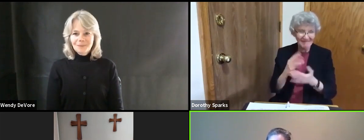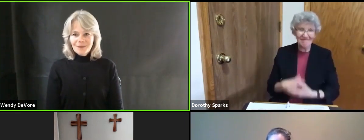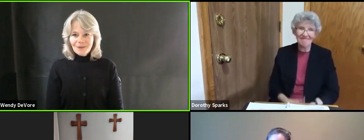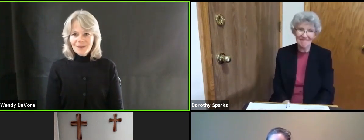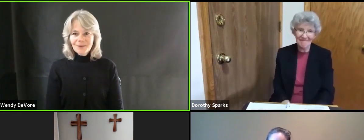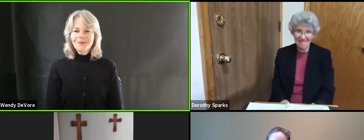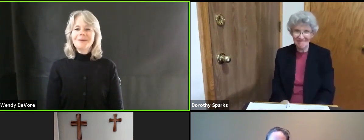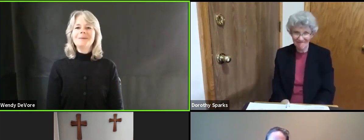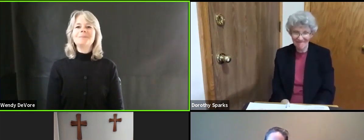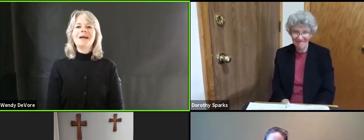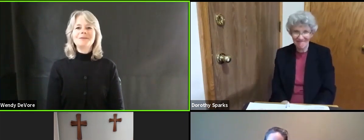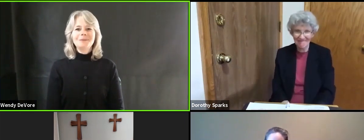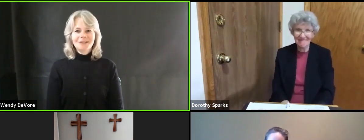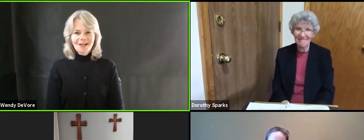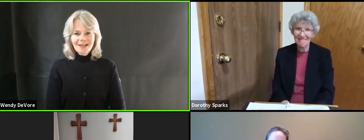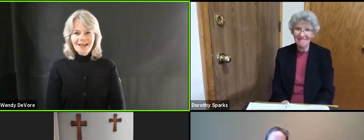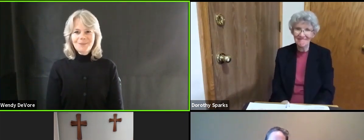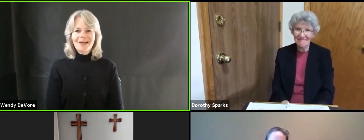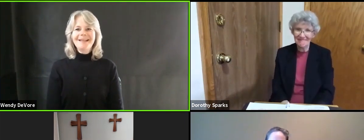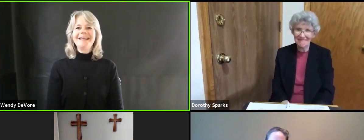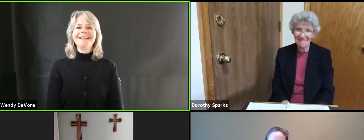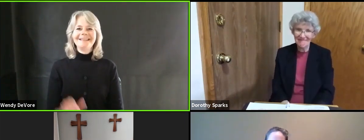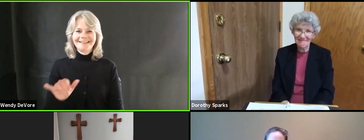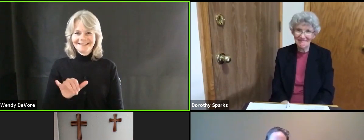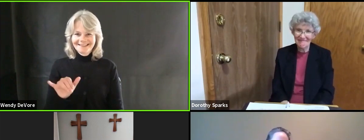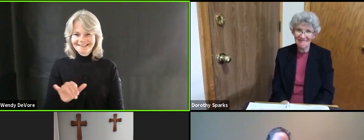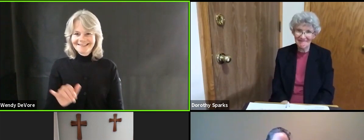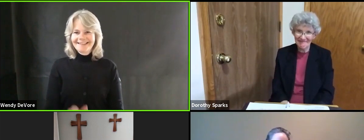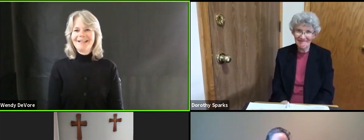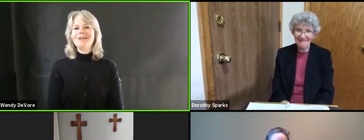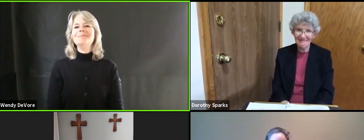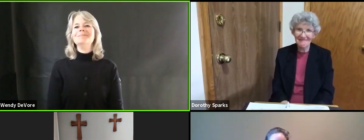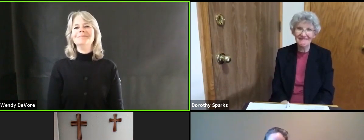And peace with you, Pastor Michelle and Wendy.